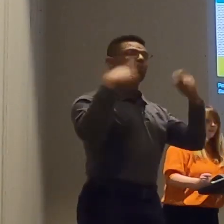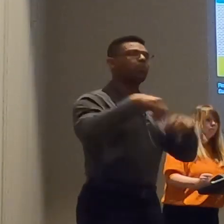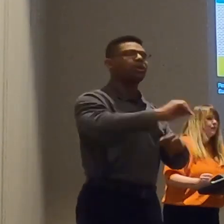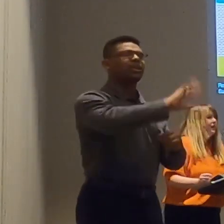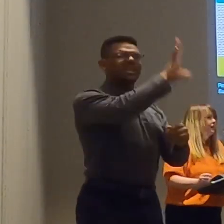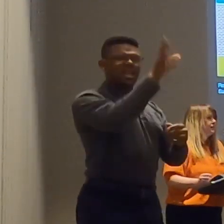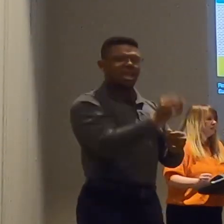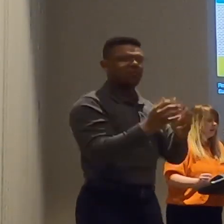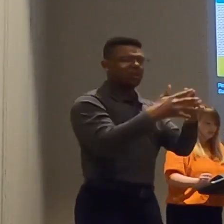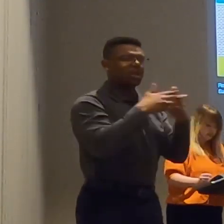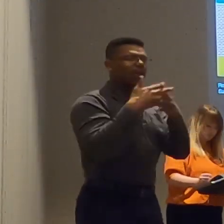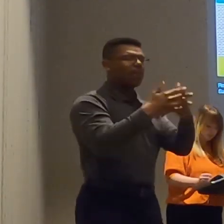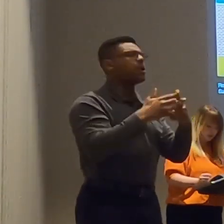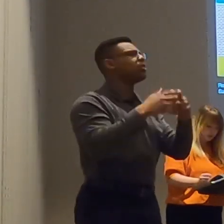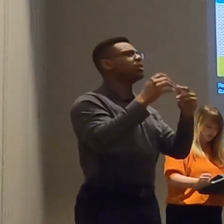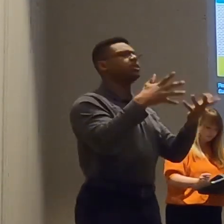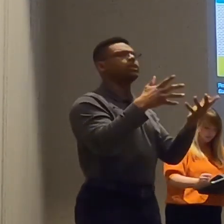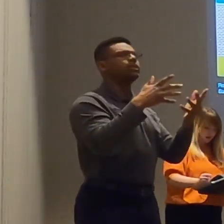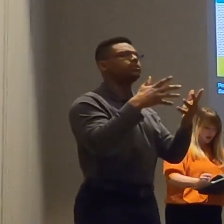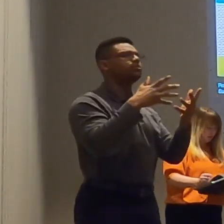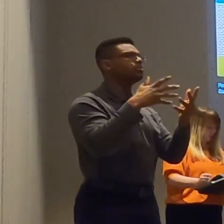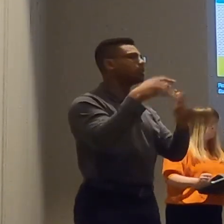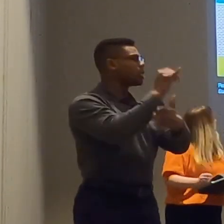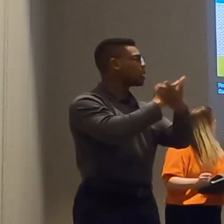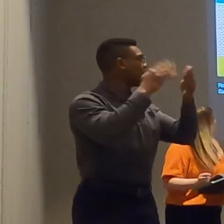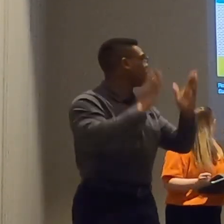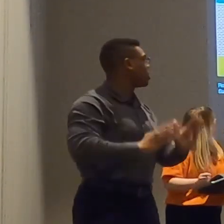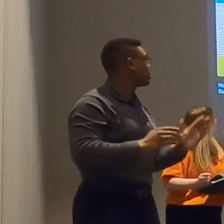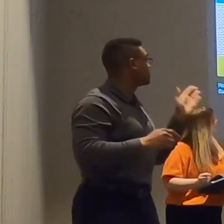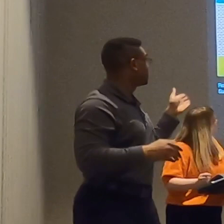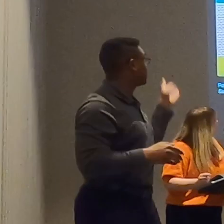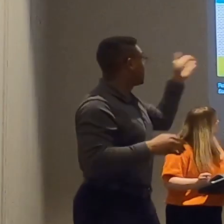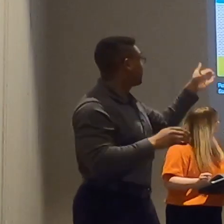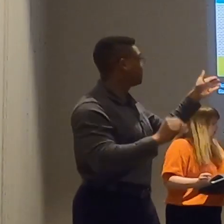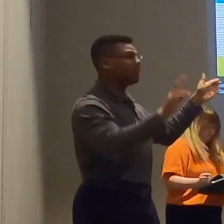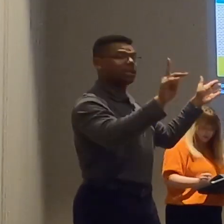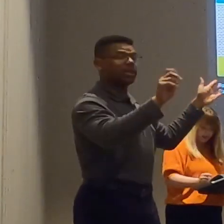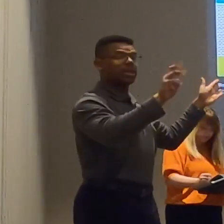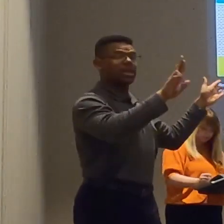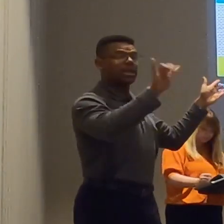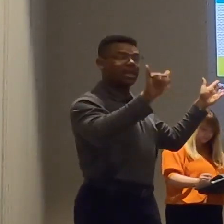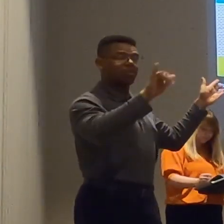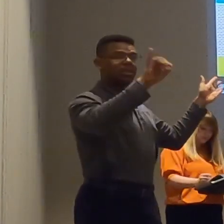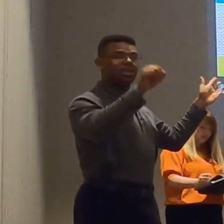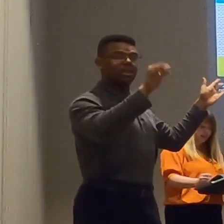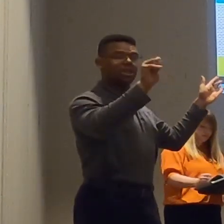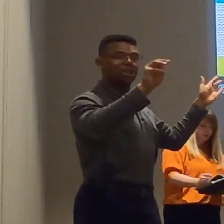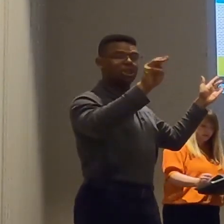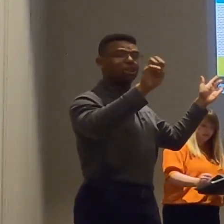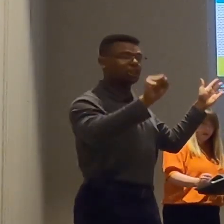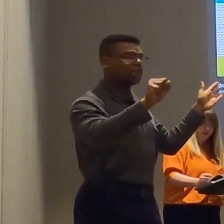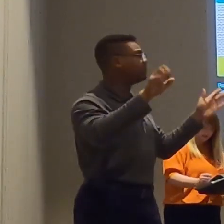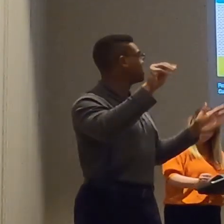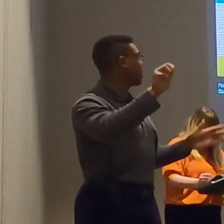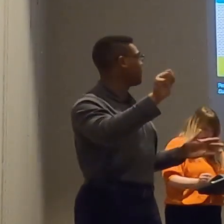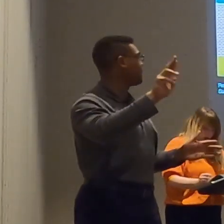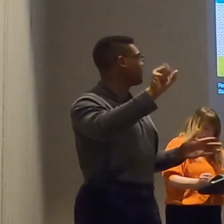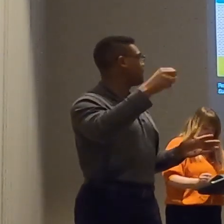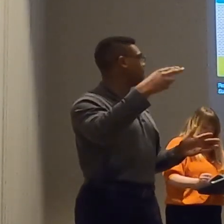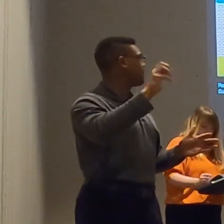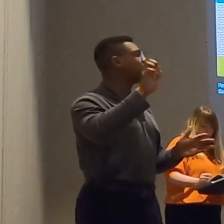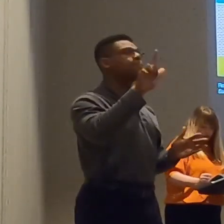inspired by contemporary artist Kerry James Marshall, who's on the right here. His artwork is on the right there. Like Bowman and